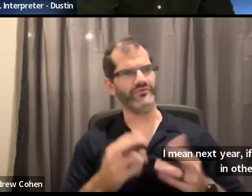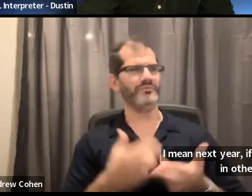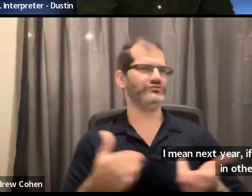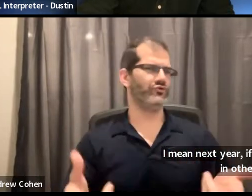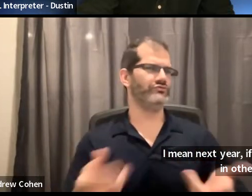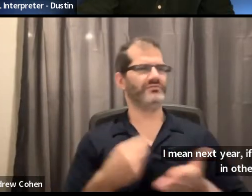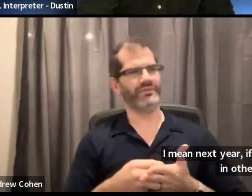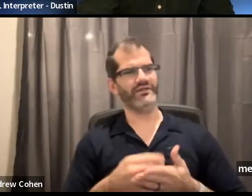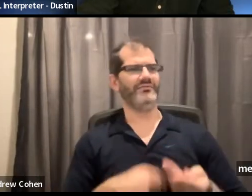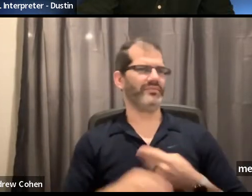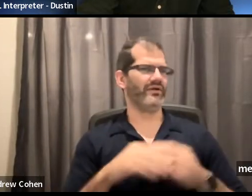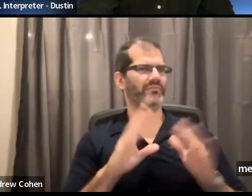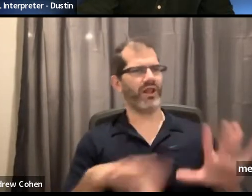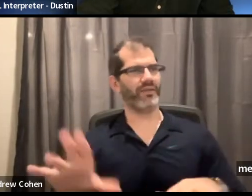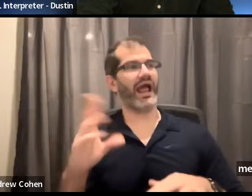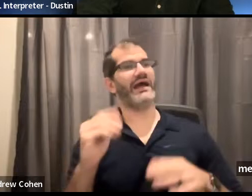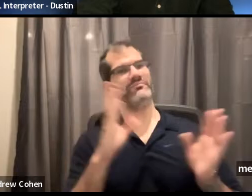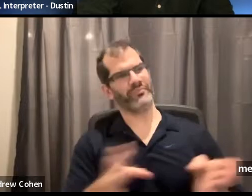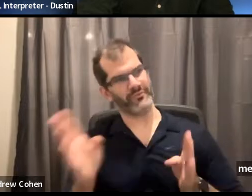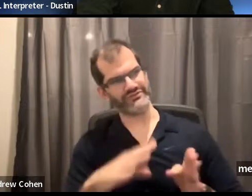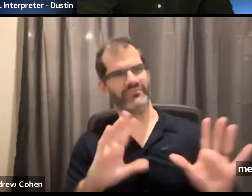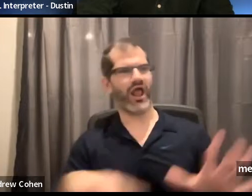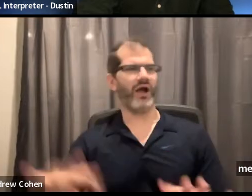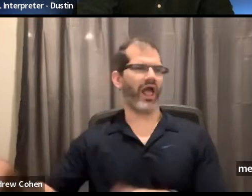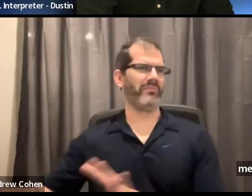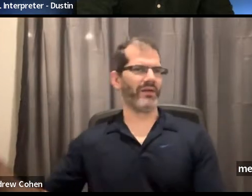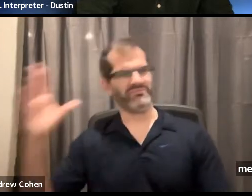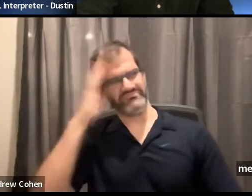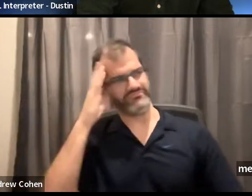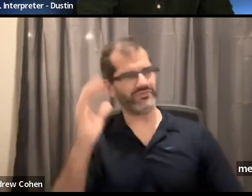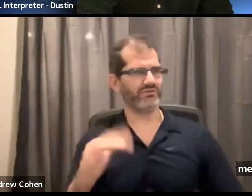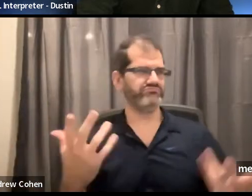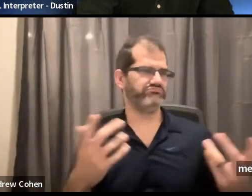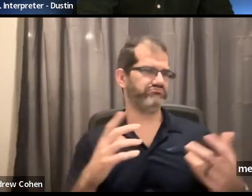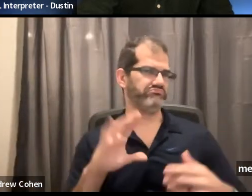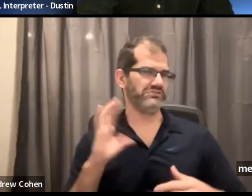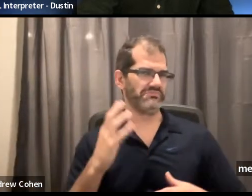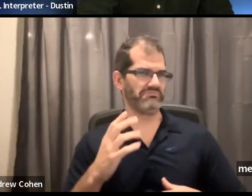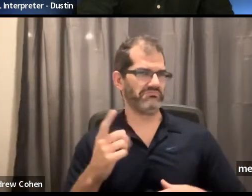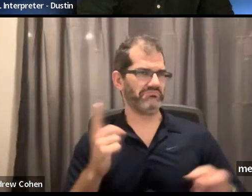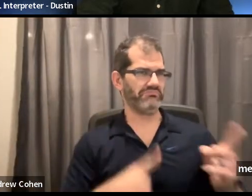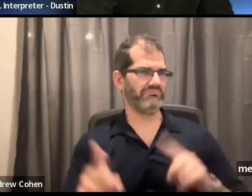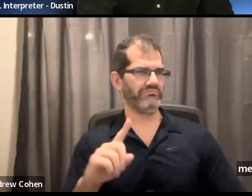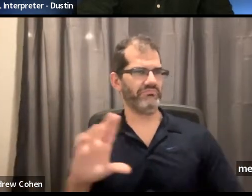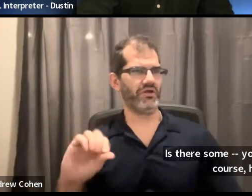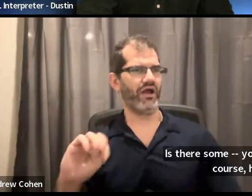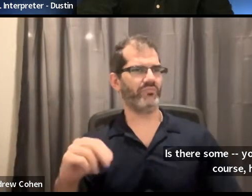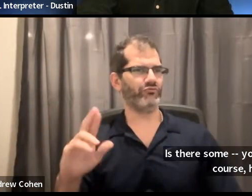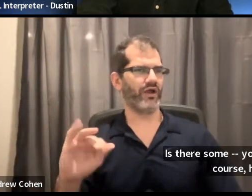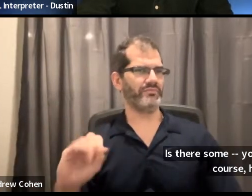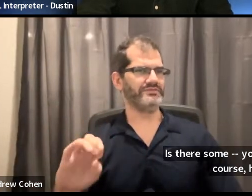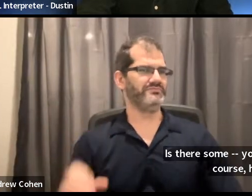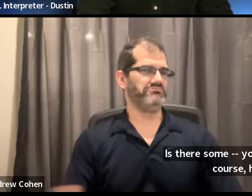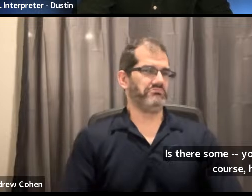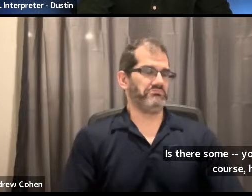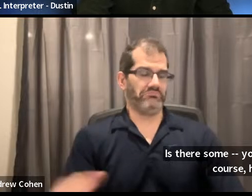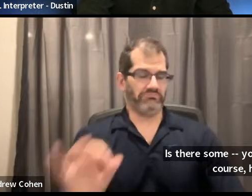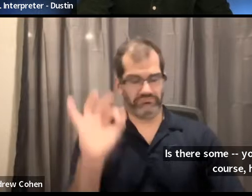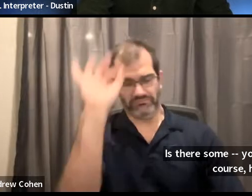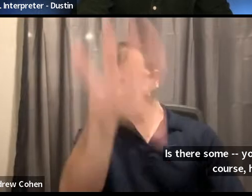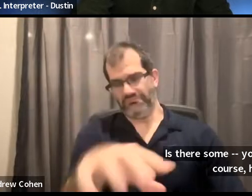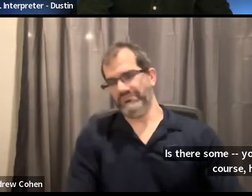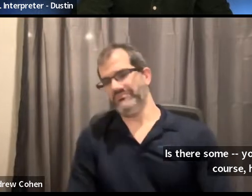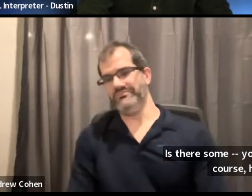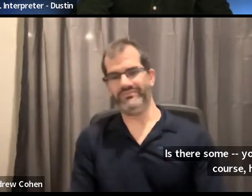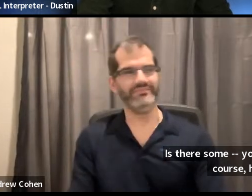Is there some, then we would of course have to consider all the expenses and the preparation that you mentioned, Sherry, but it might